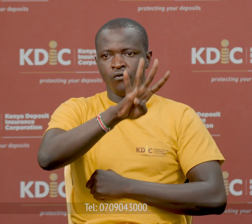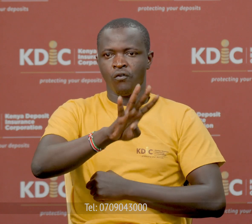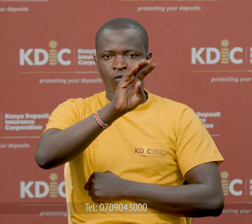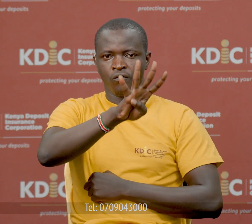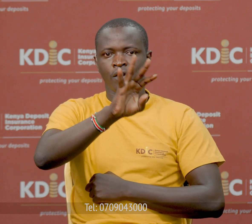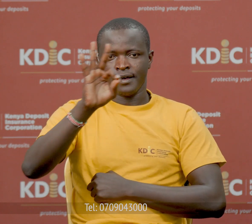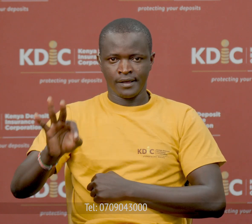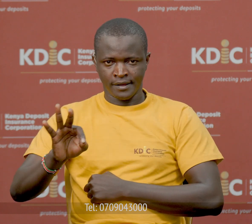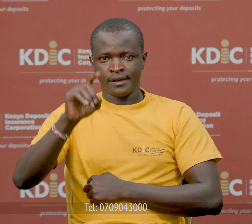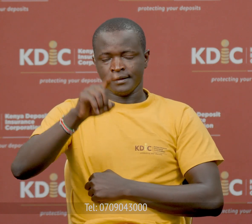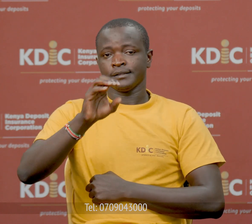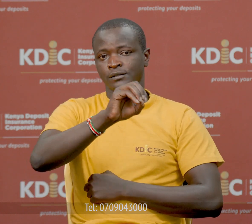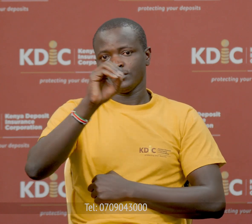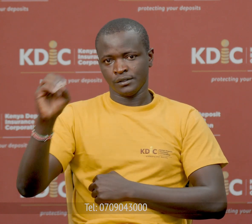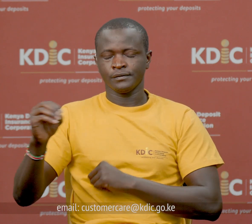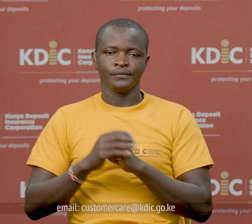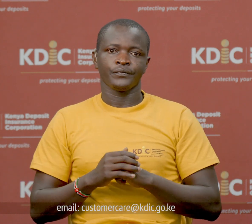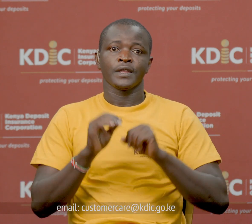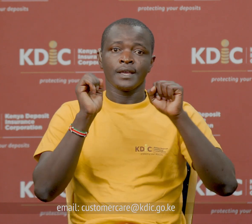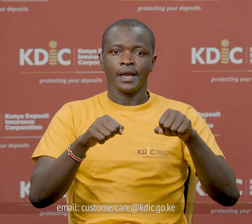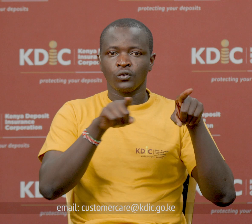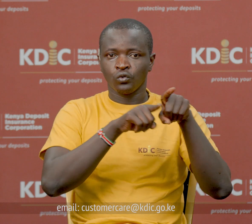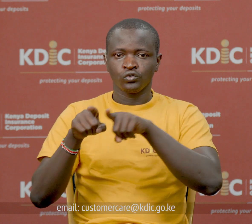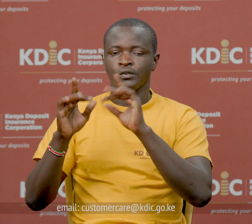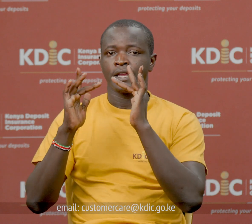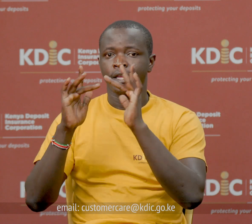043 000. You can also email